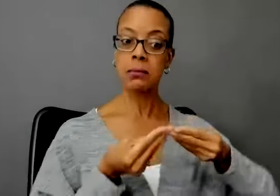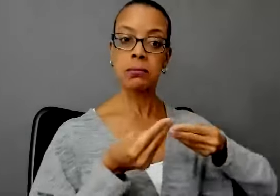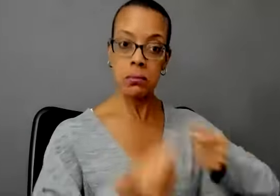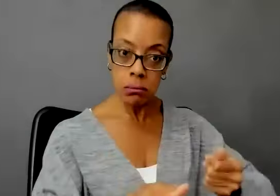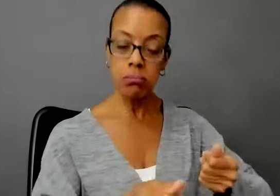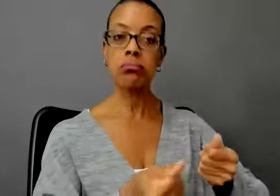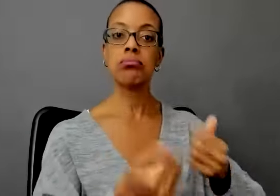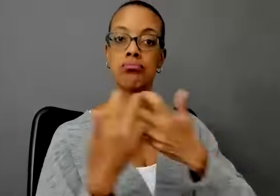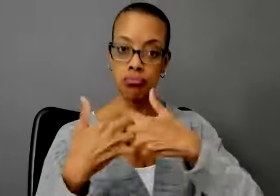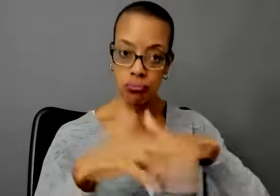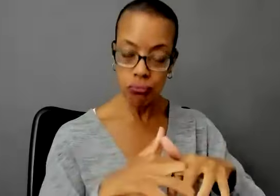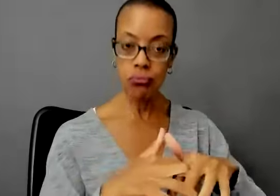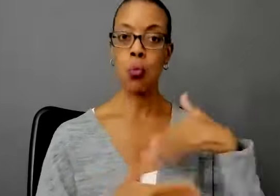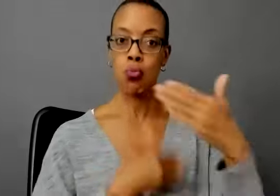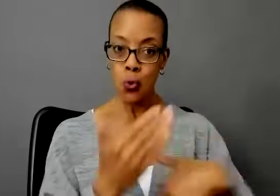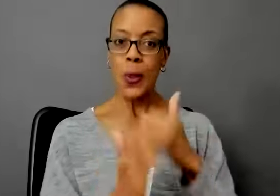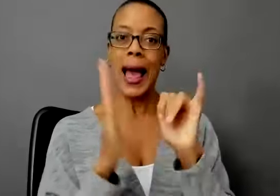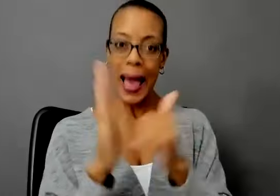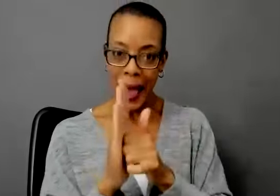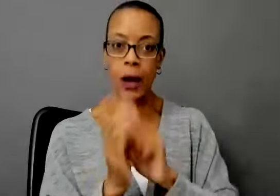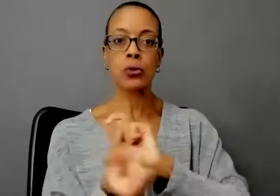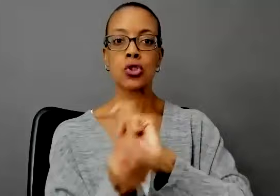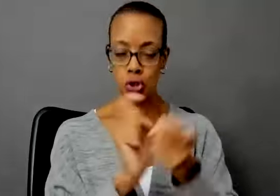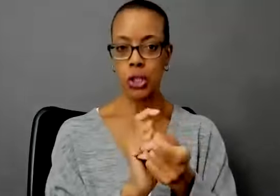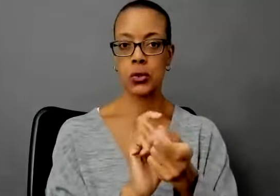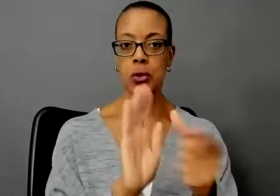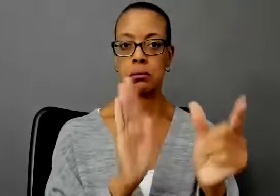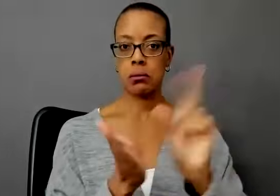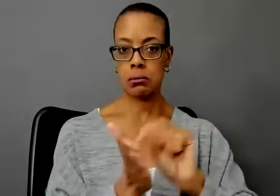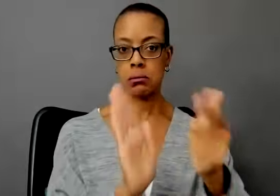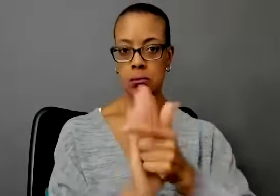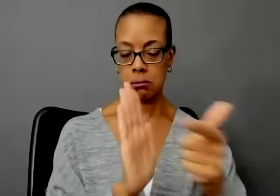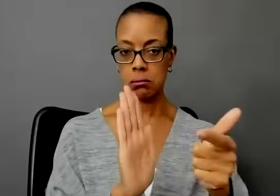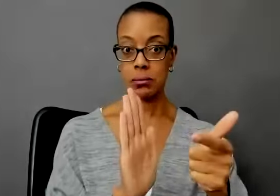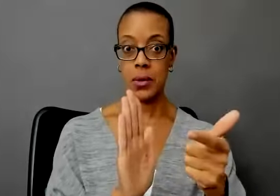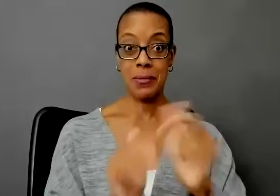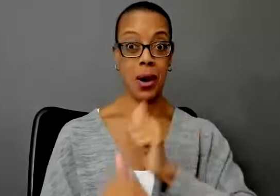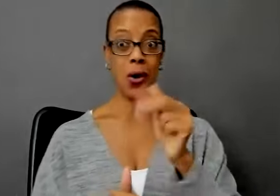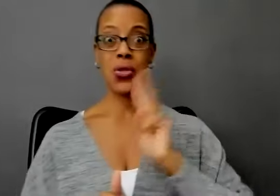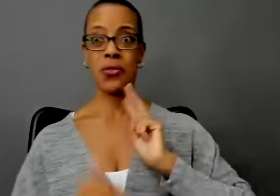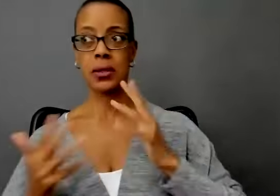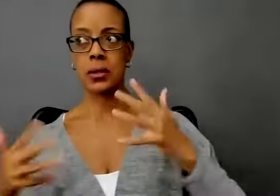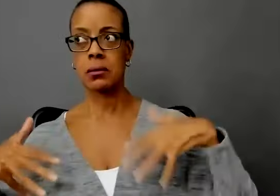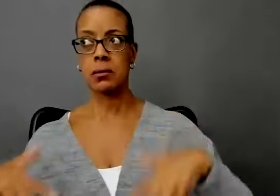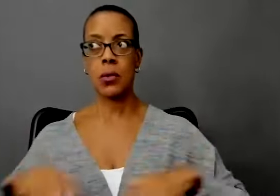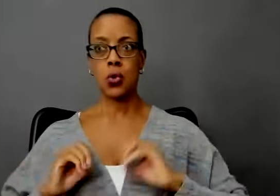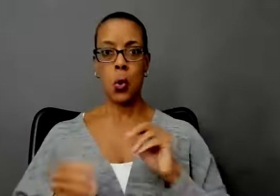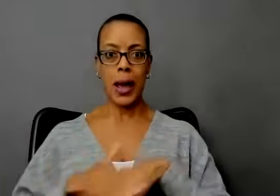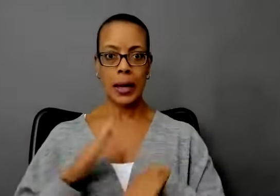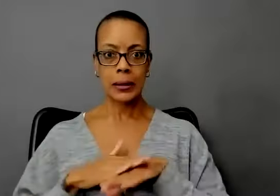revoking publication ban laws, leaving many survivors without access to crucial information and support. Other